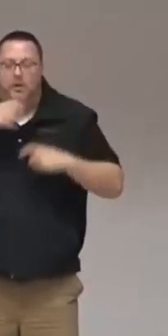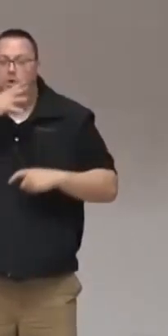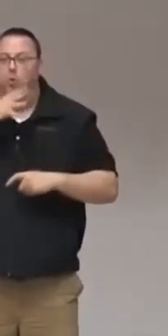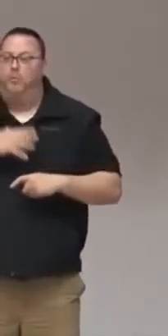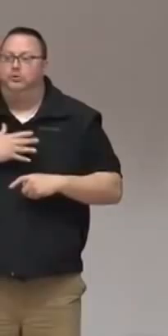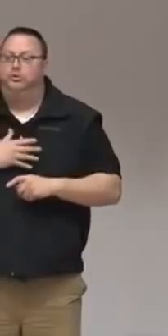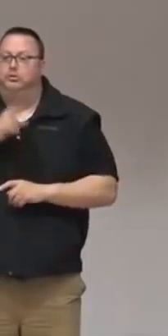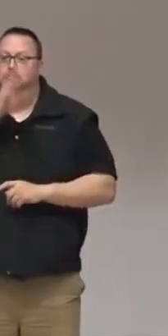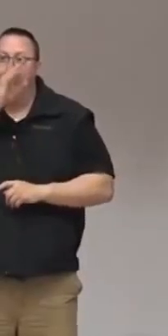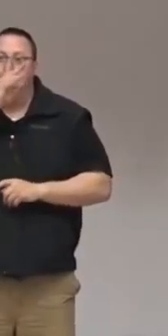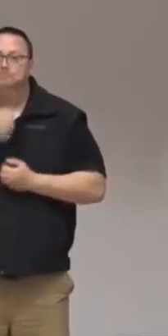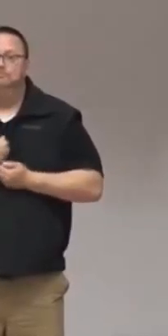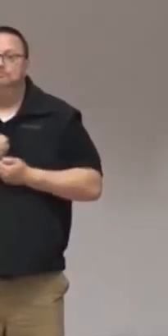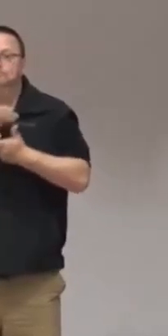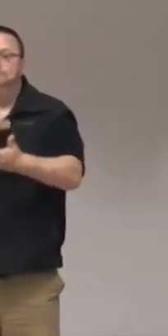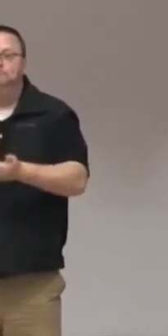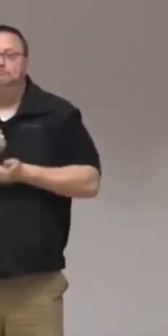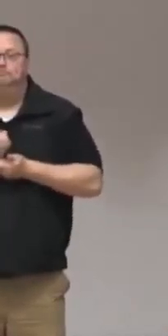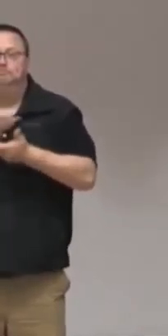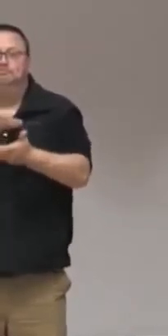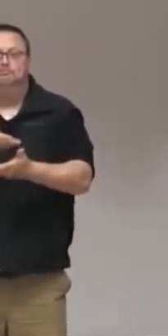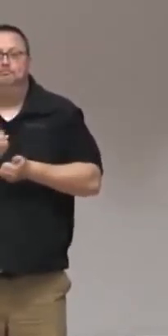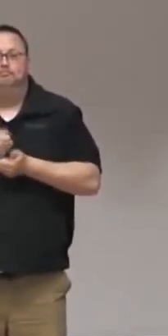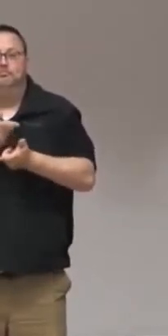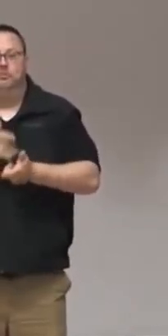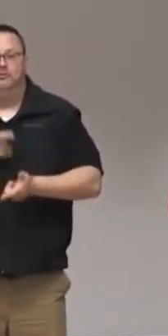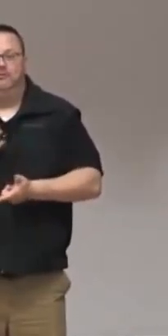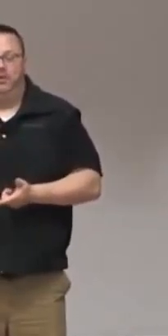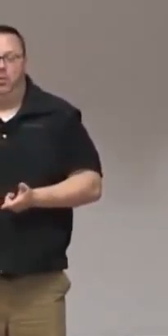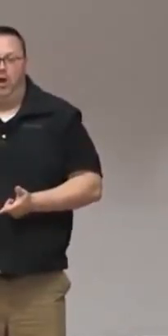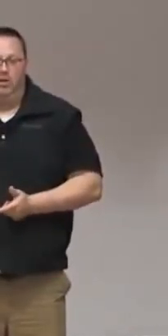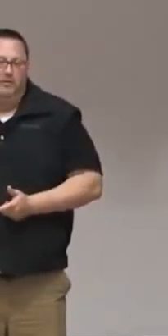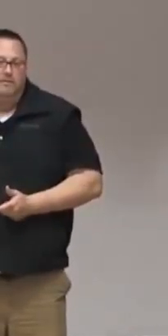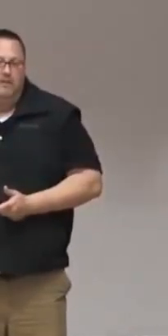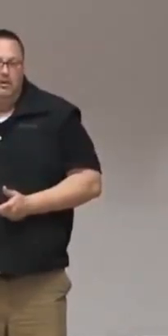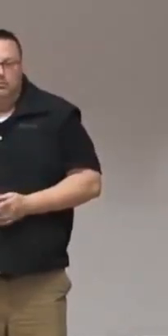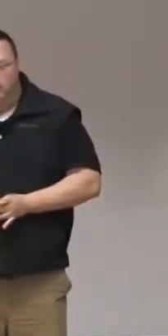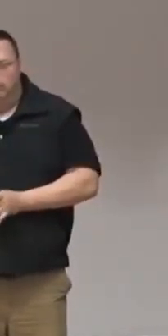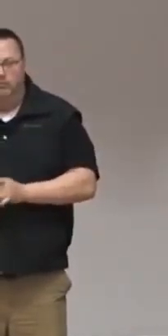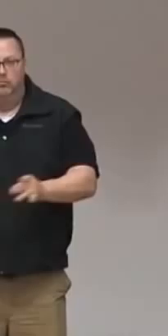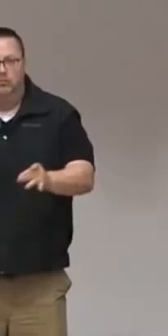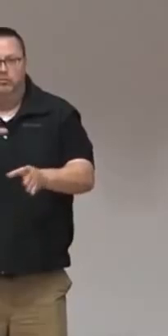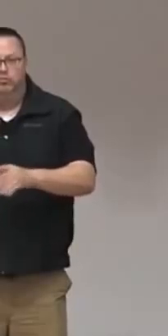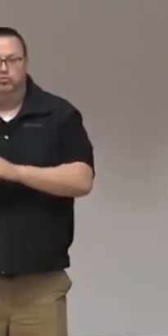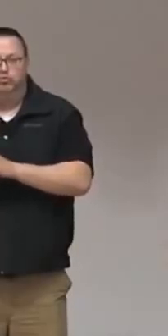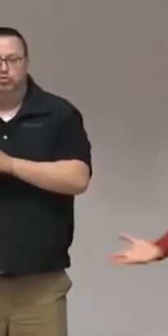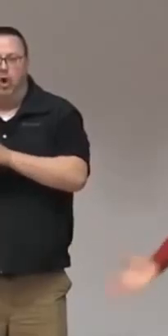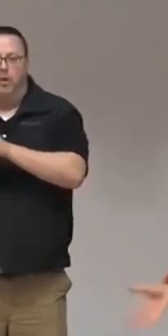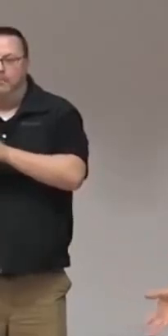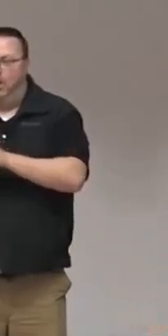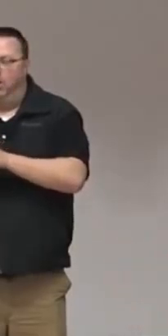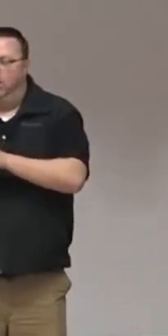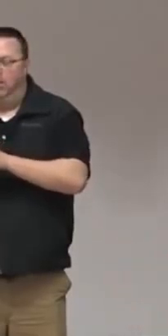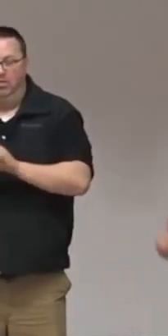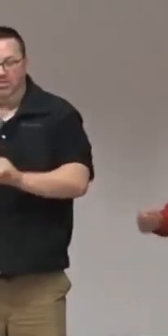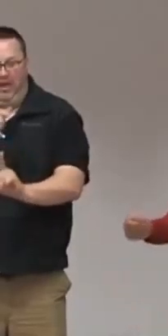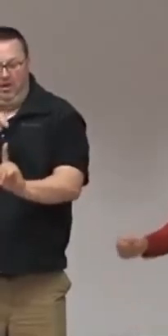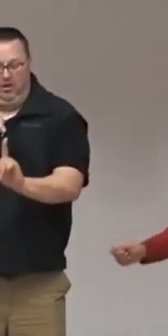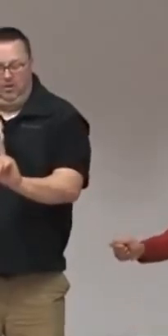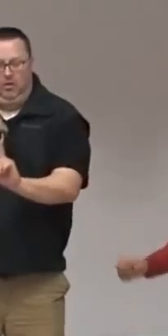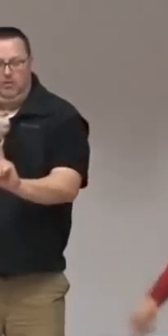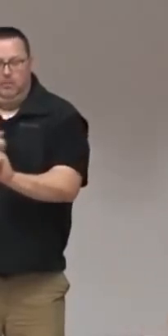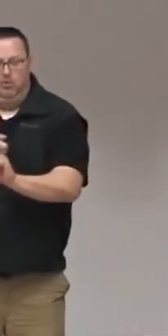disconnected, removed way, because she's a victim of trauma. And so my life changed, and I had to